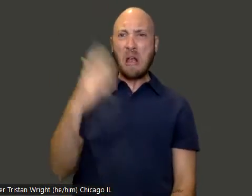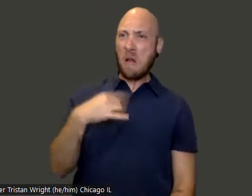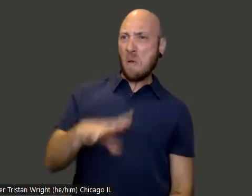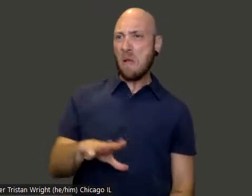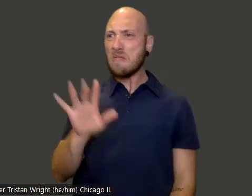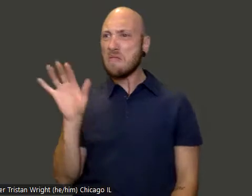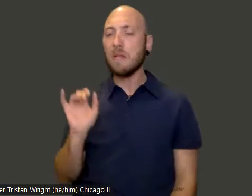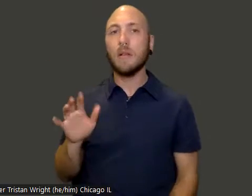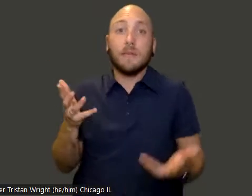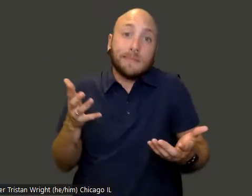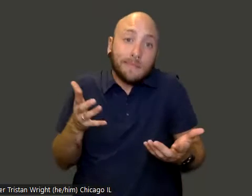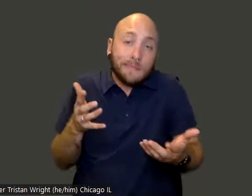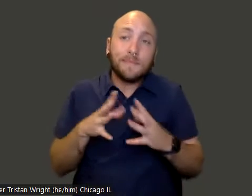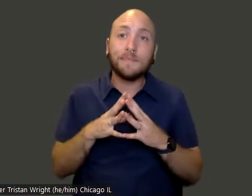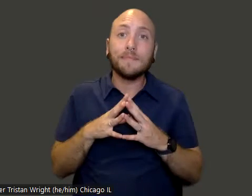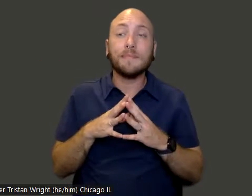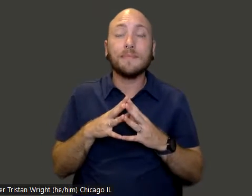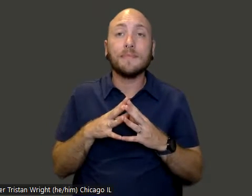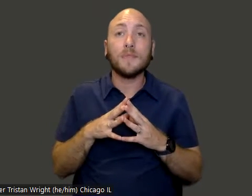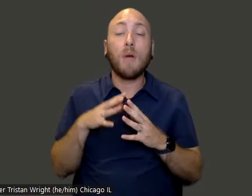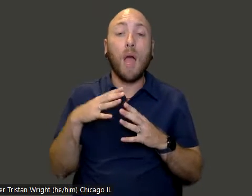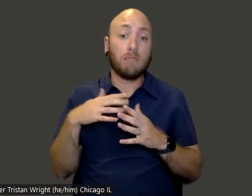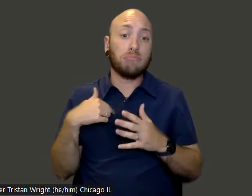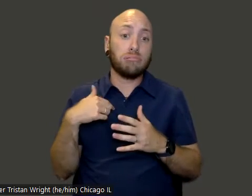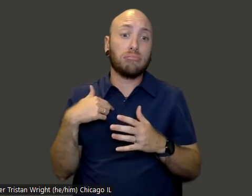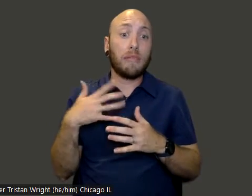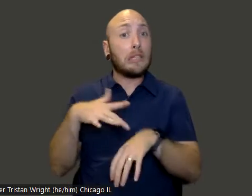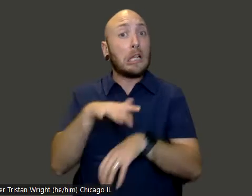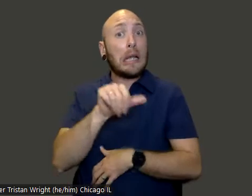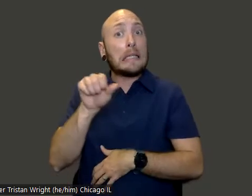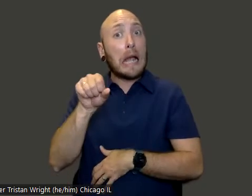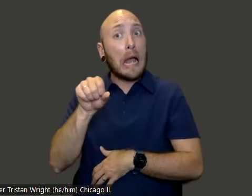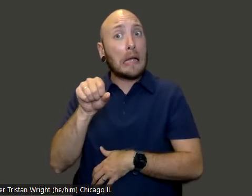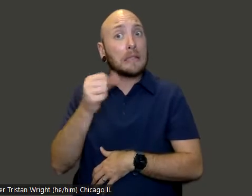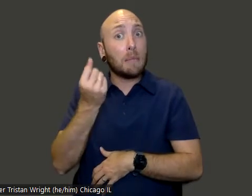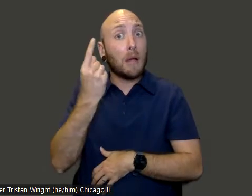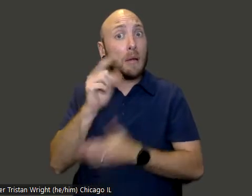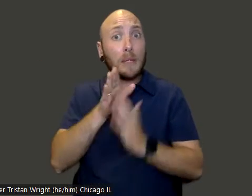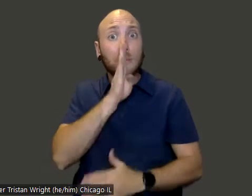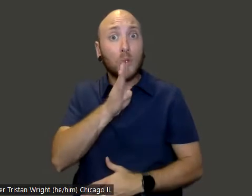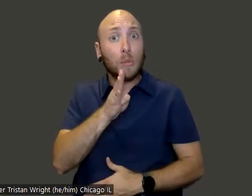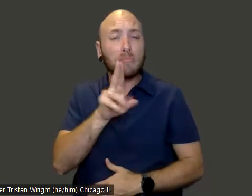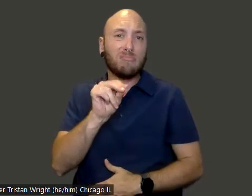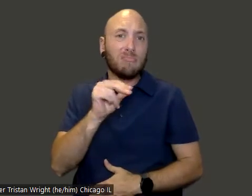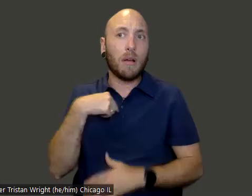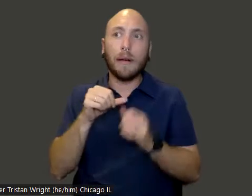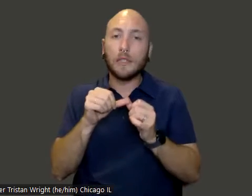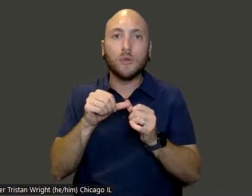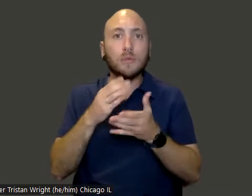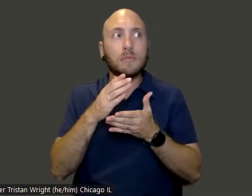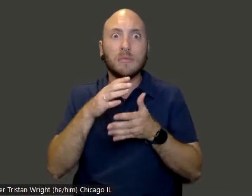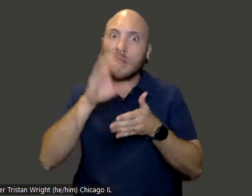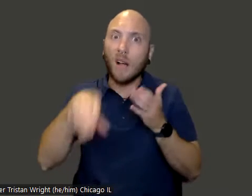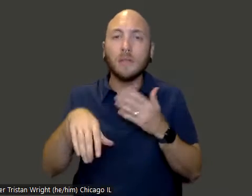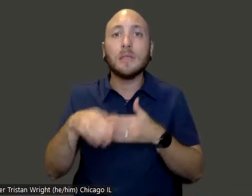And, moving forward, I continued to experience negative consequences. Some of them legal, a lot